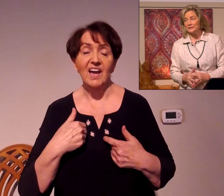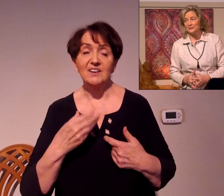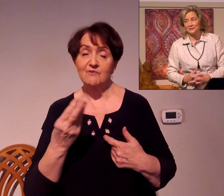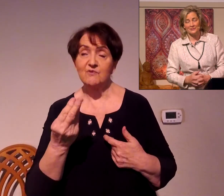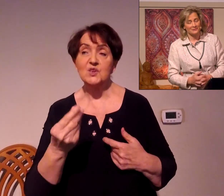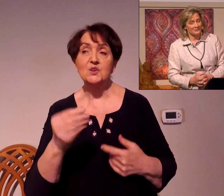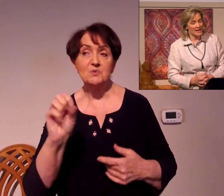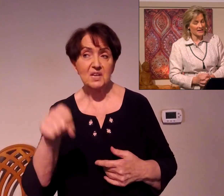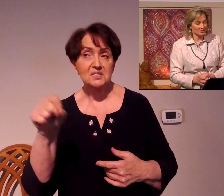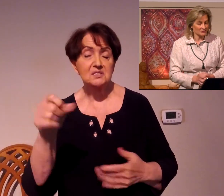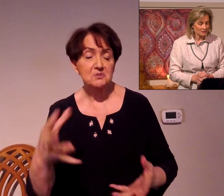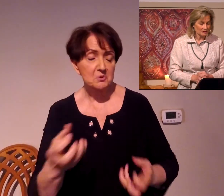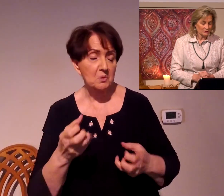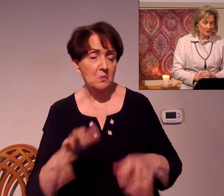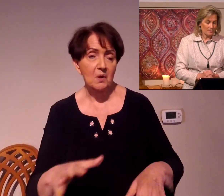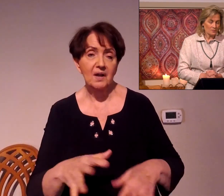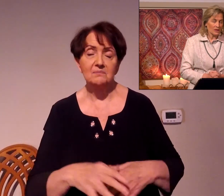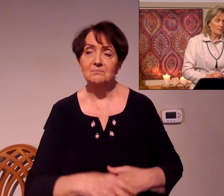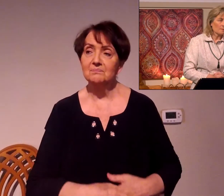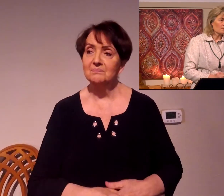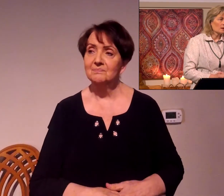Yes? Yes.